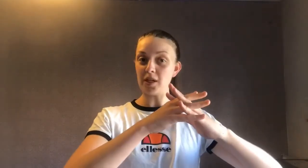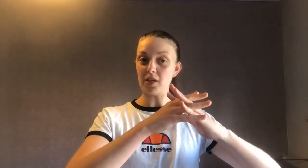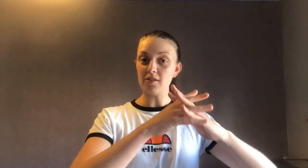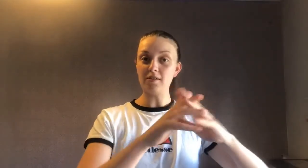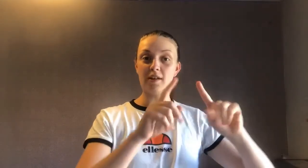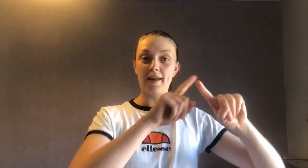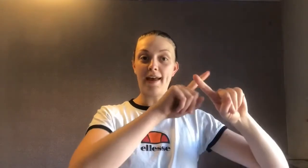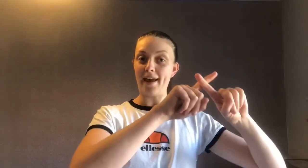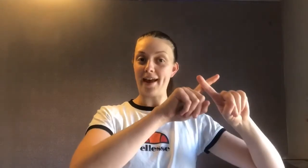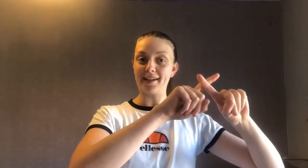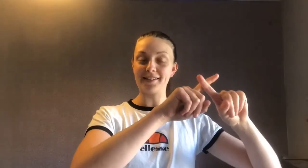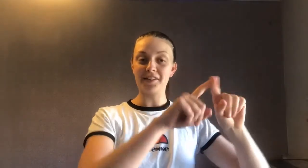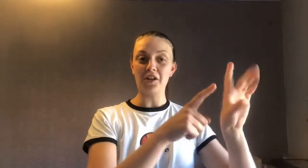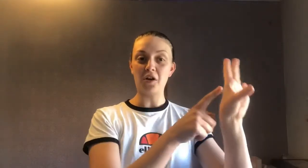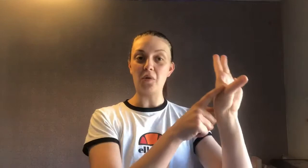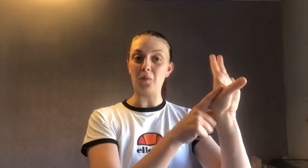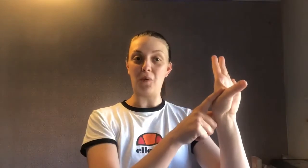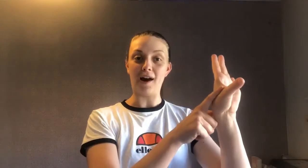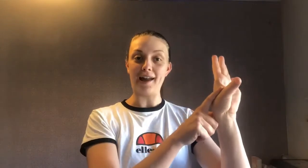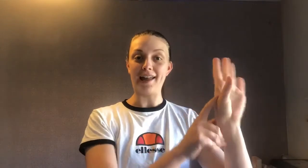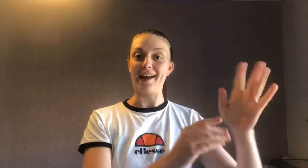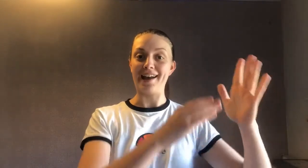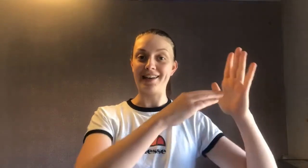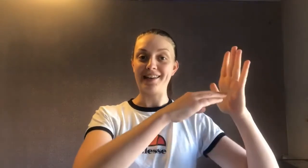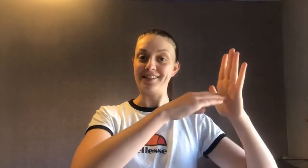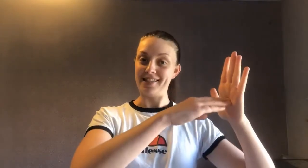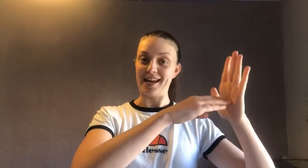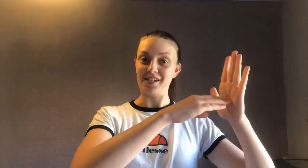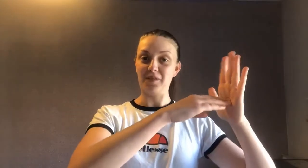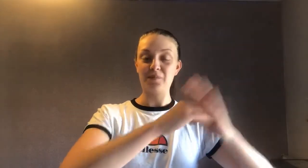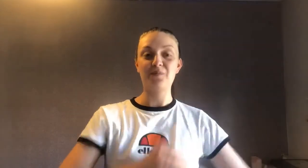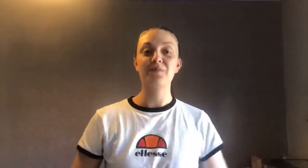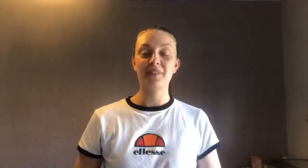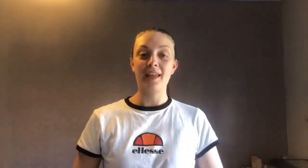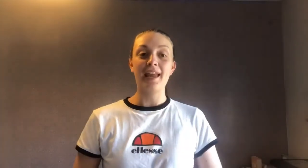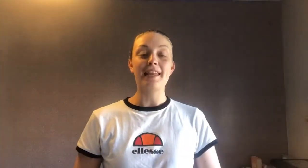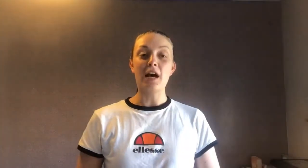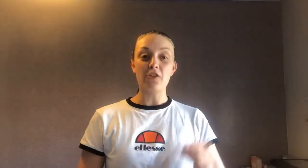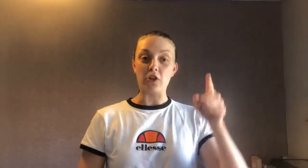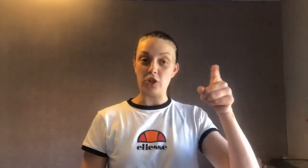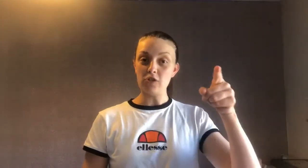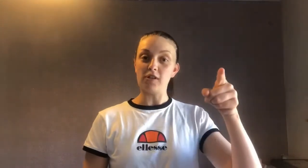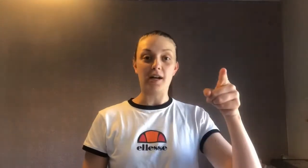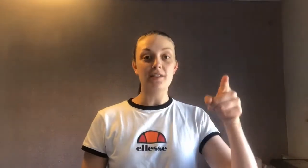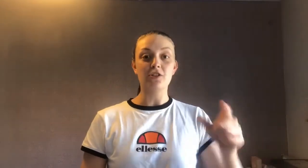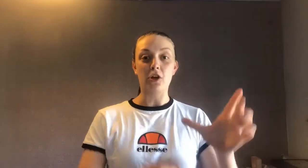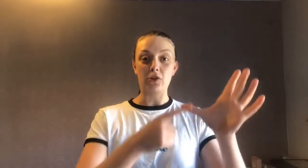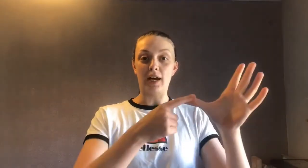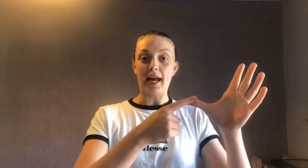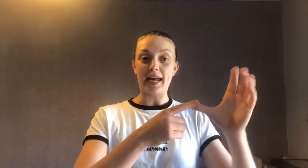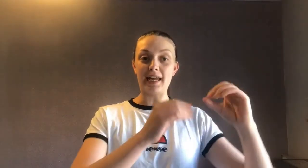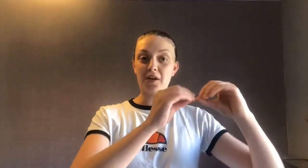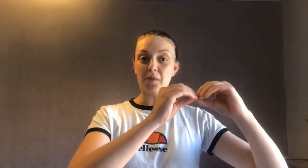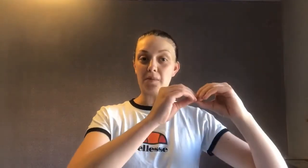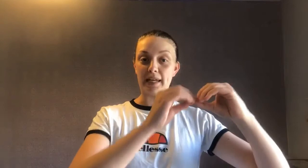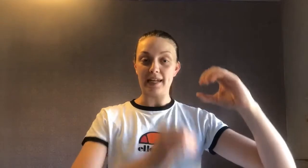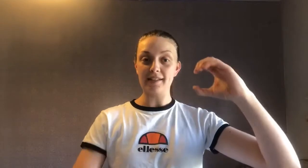W, X, Y, and Z. Now that you guys know your A, B,